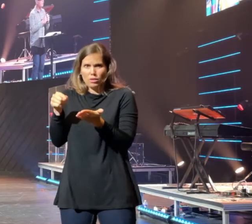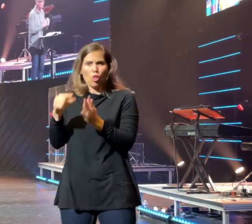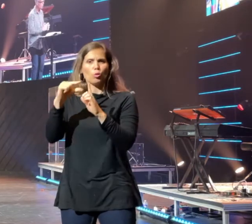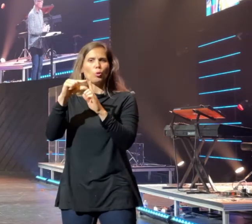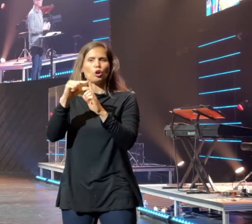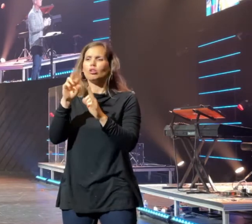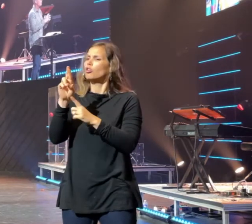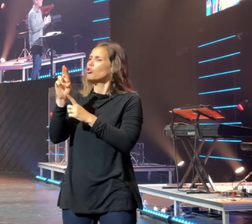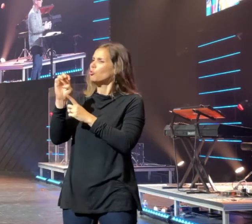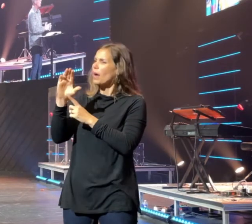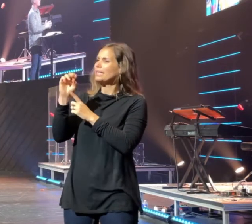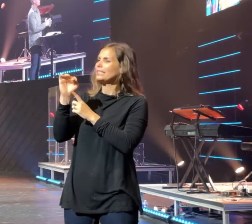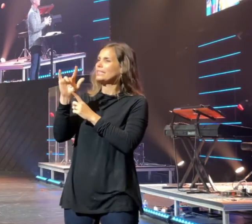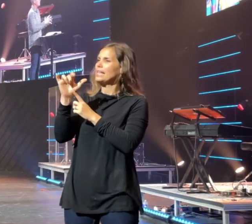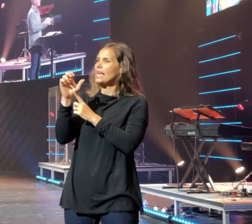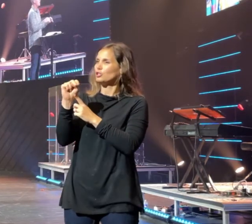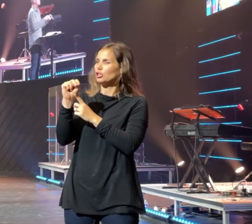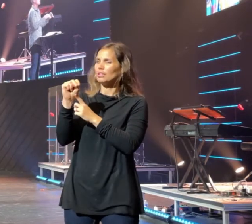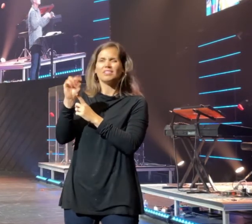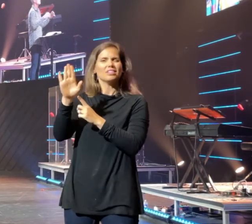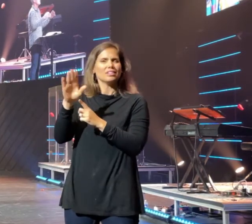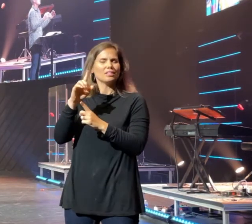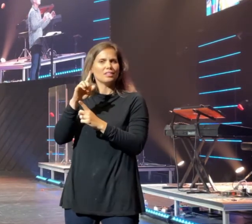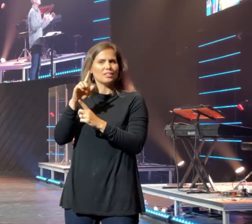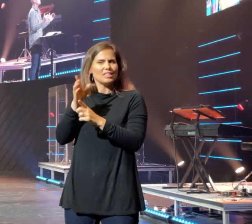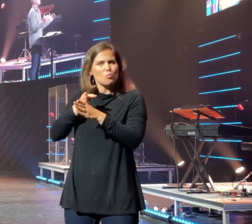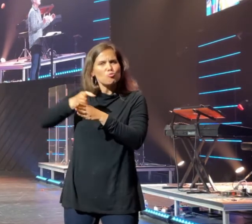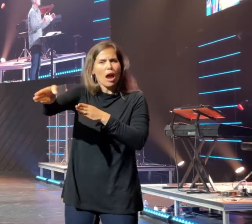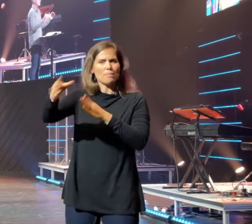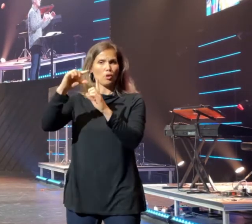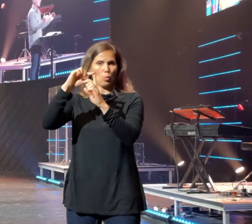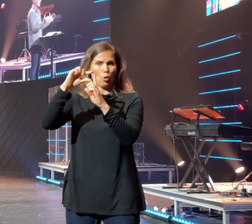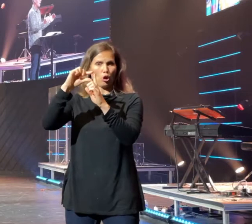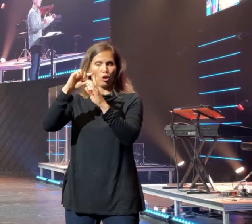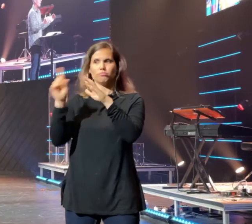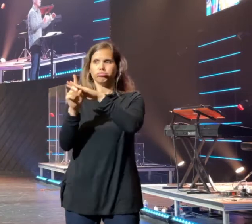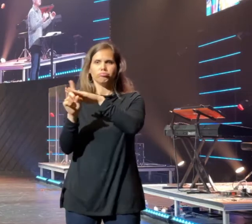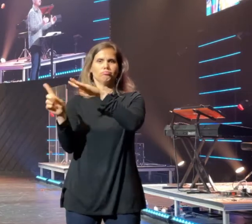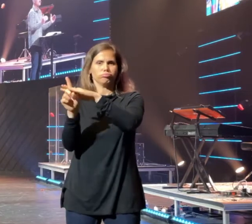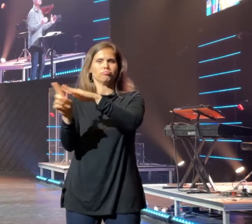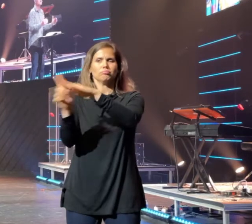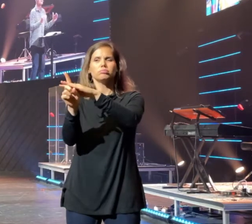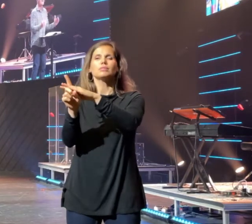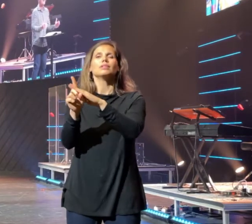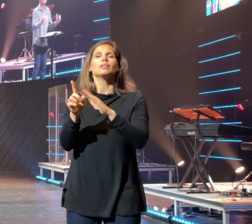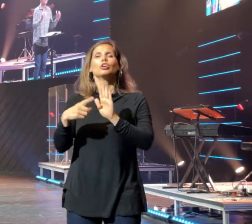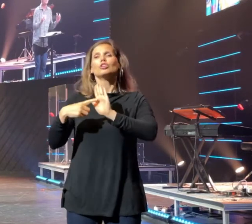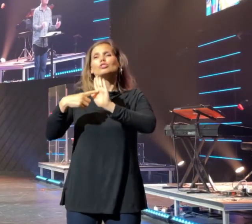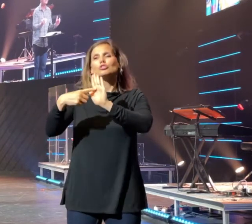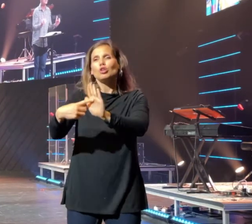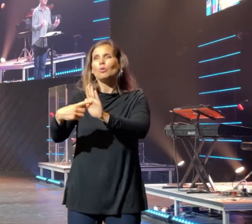primary word, the big word. There are many, but I would say this is sort of the one that is the umbrella of them all, that talks about the